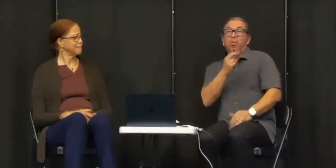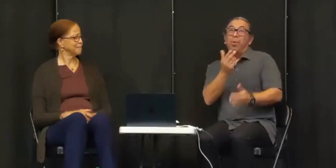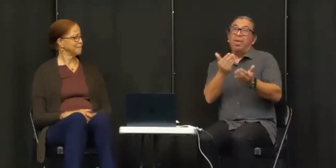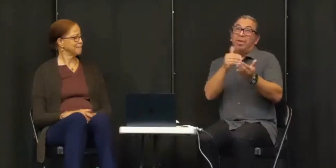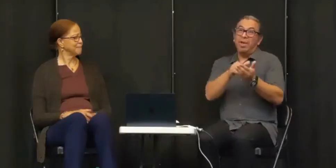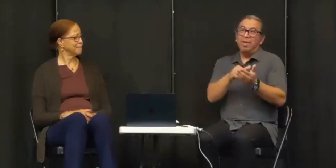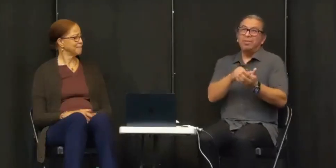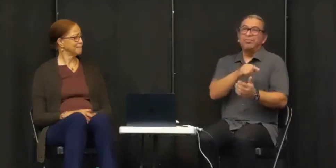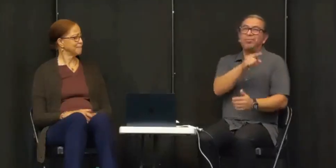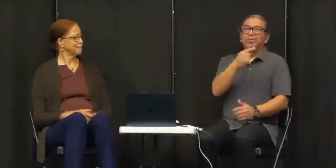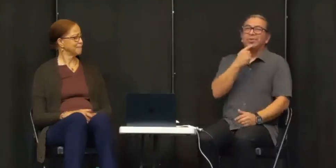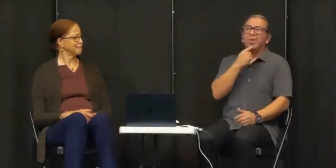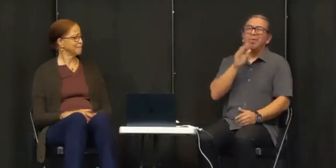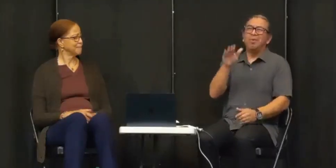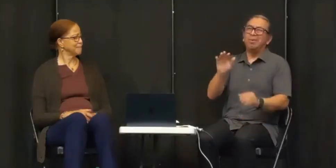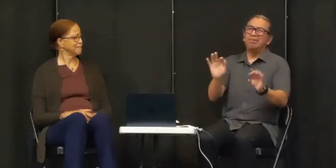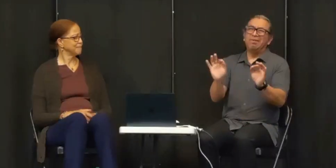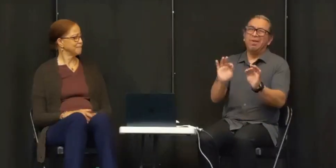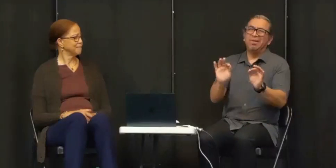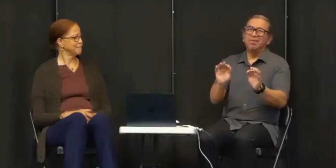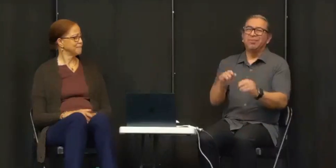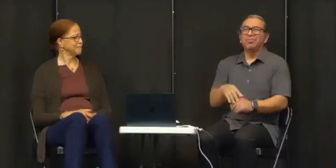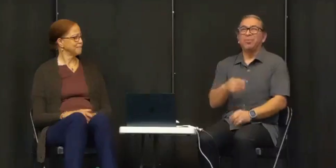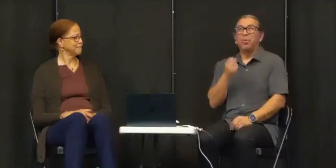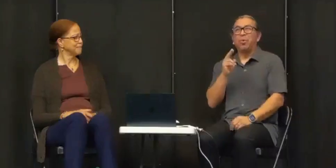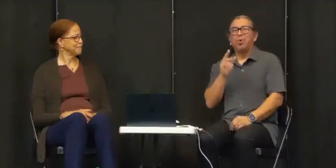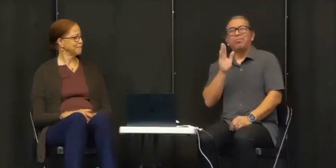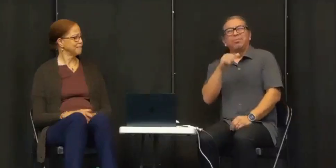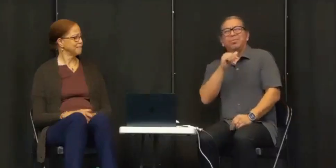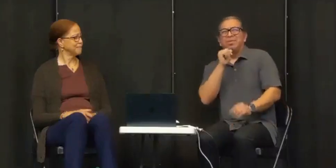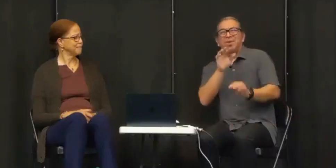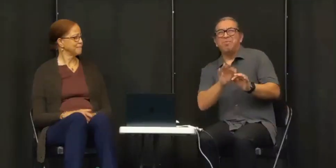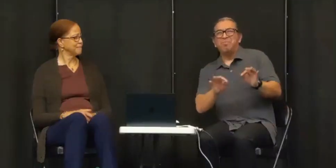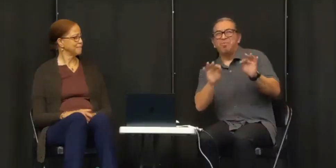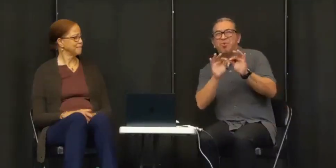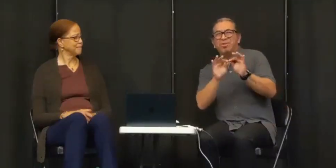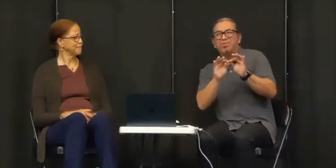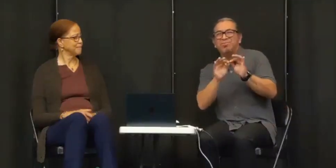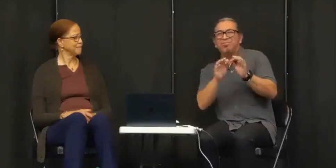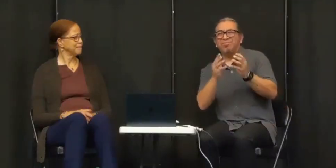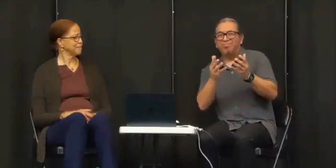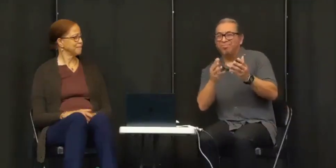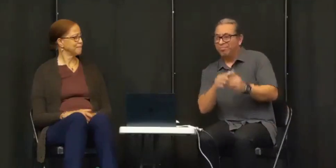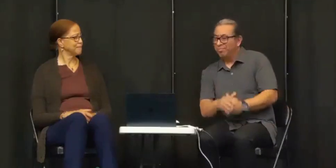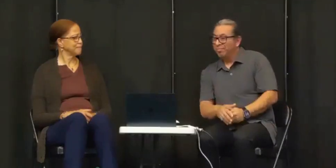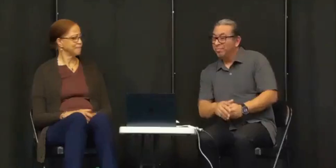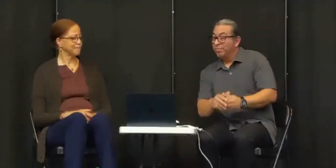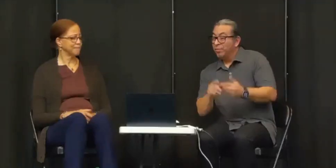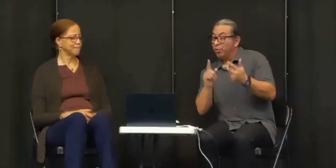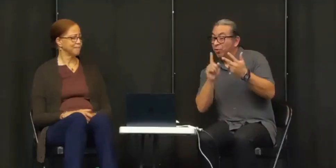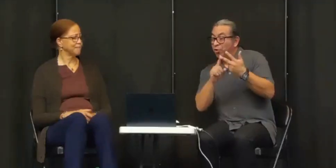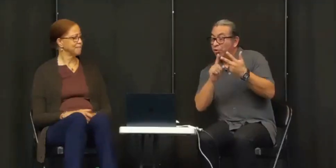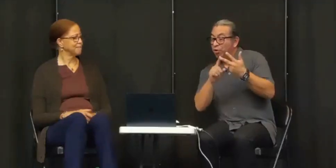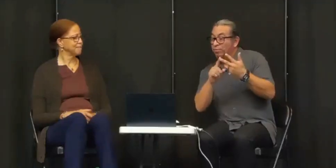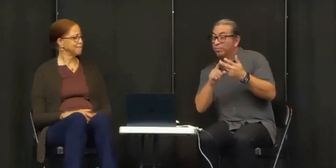about? Or again, I'll tell you later, oh, it's nothing. Or, oh, it's not important.